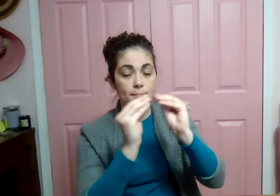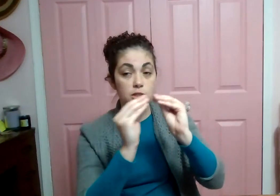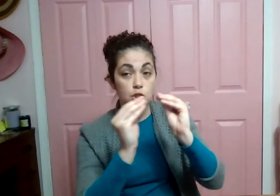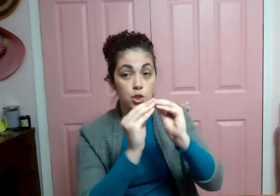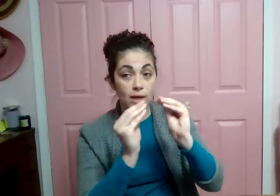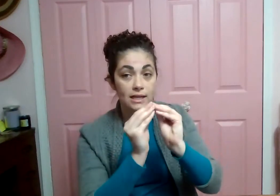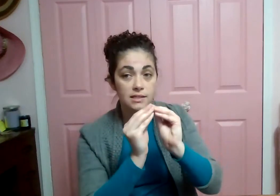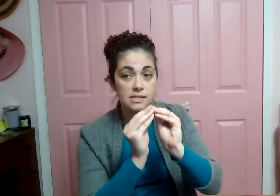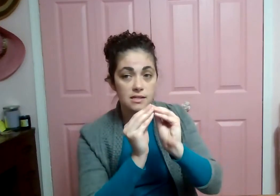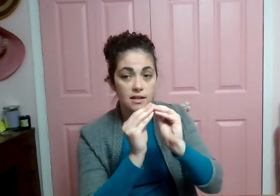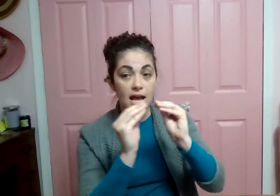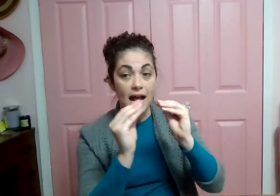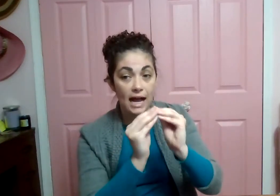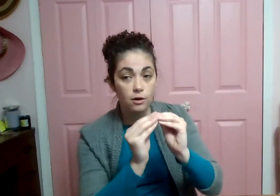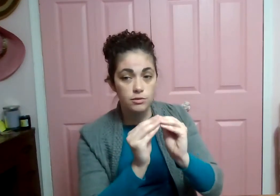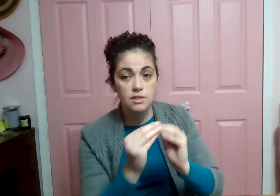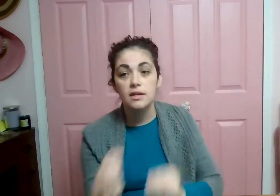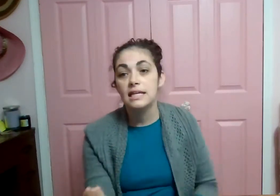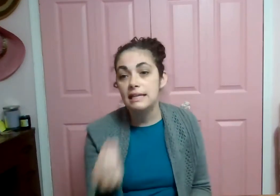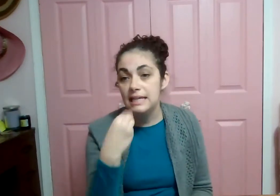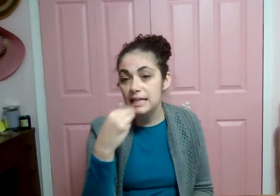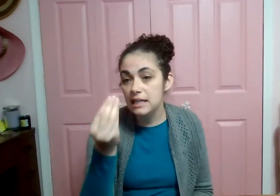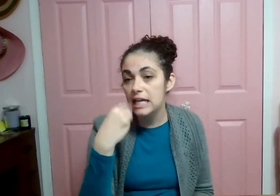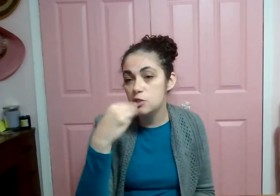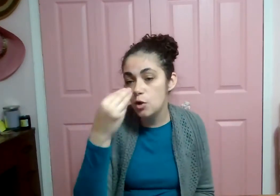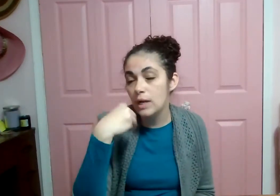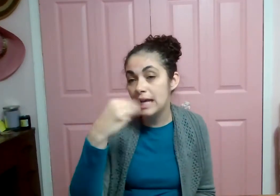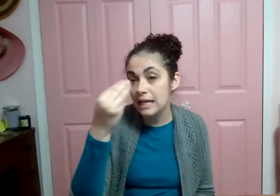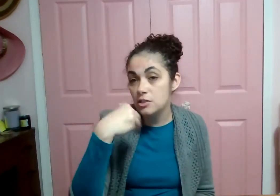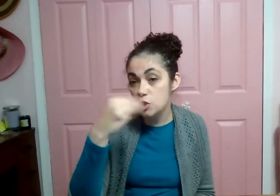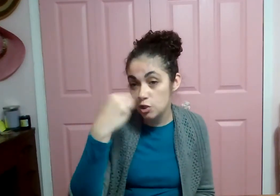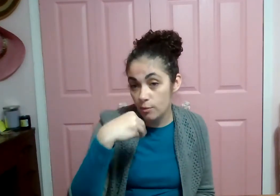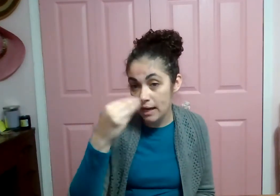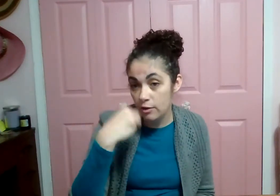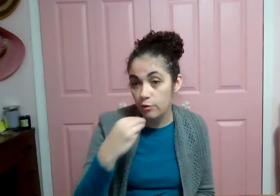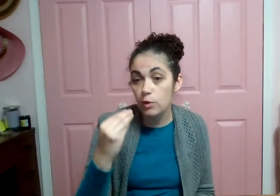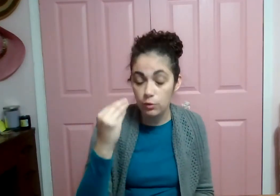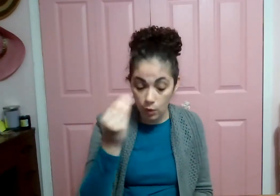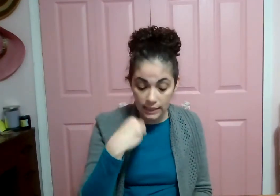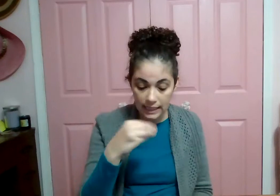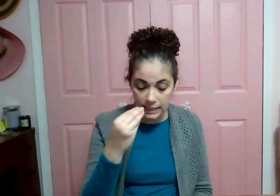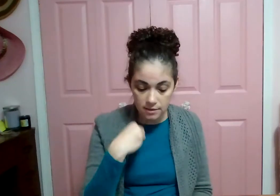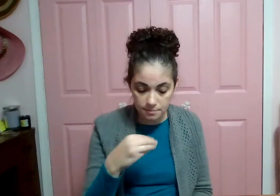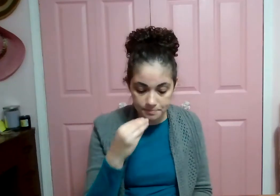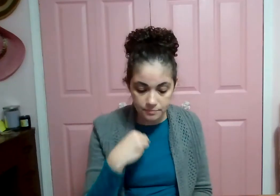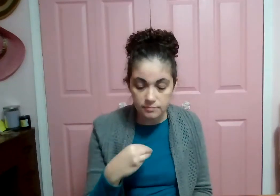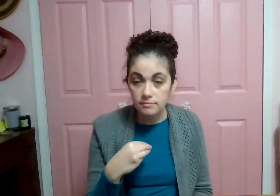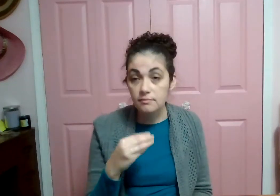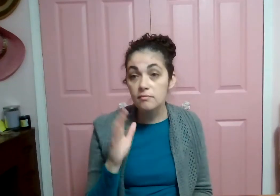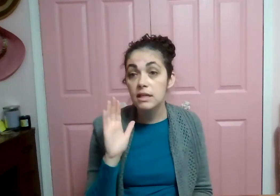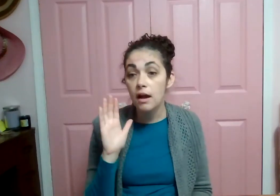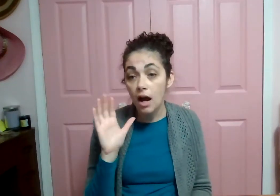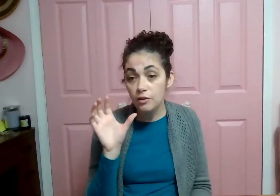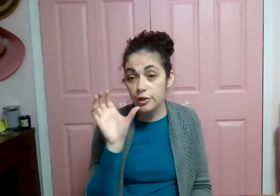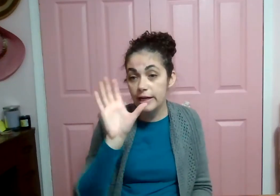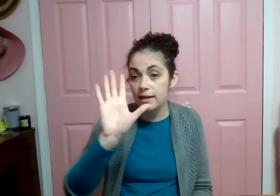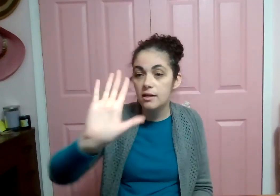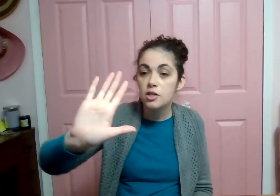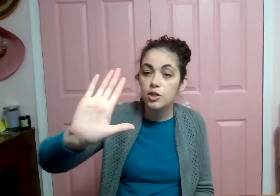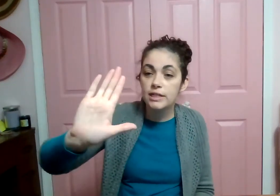but two hands out. Eating, it's going into your mouth with one hand. Hungry, you're going to